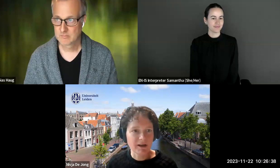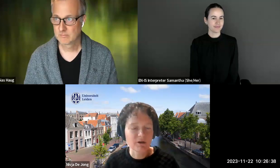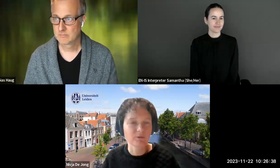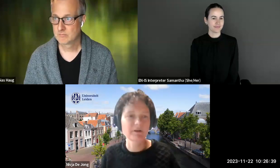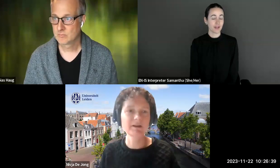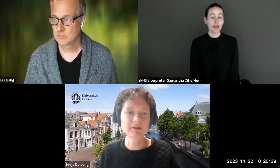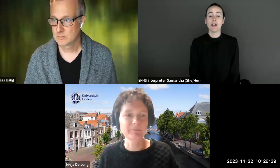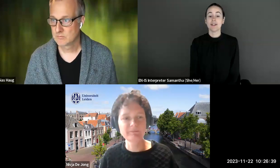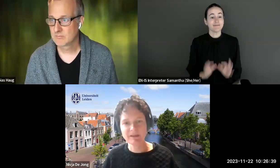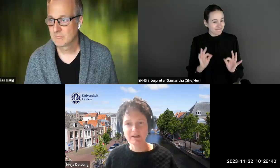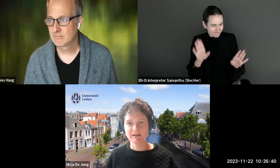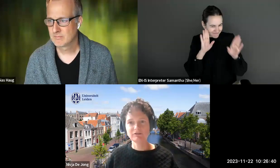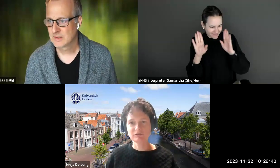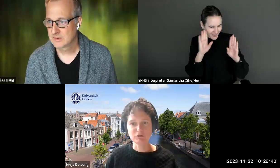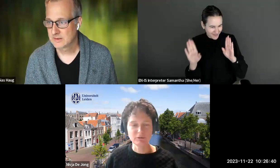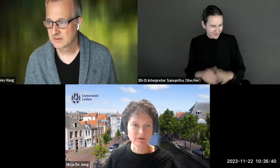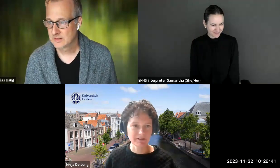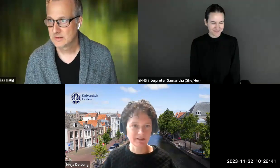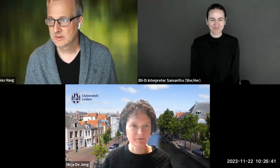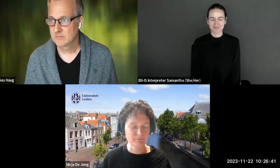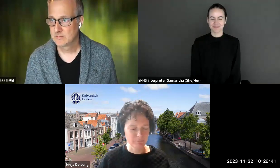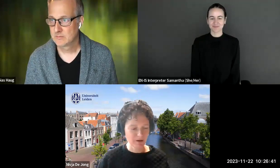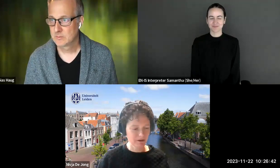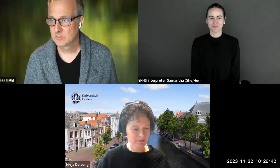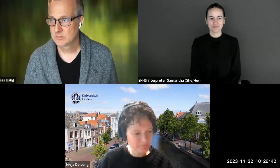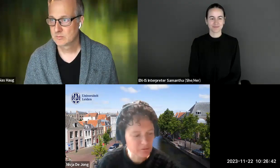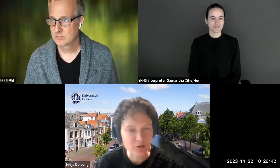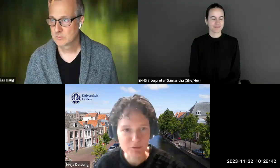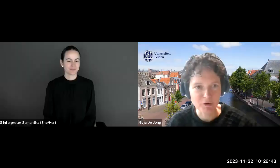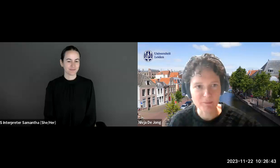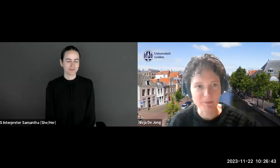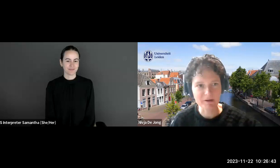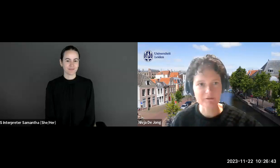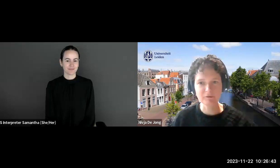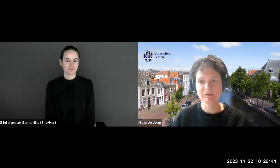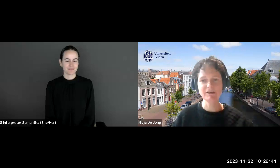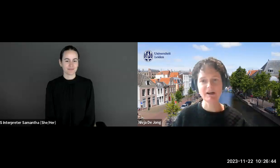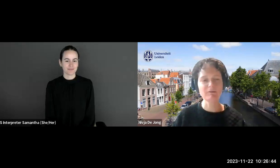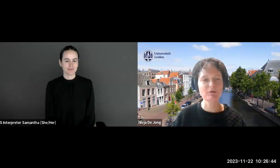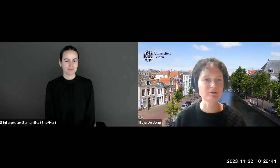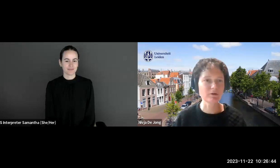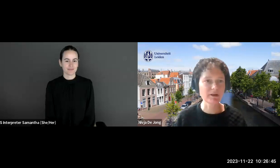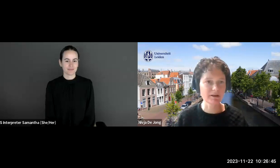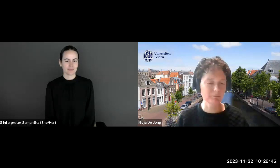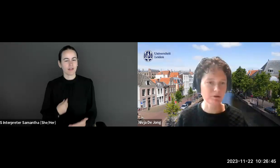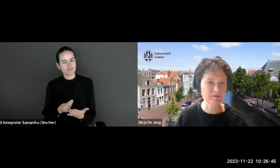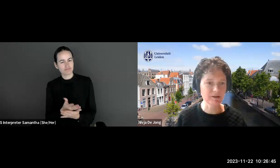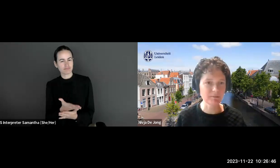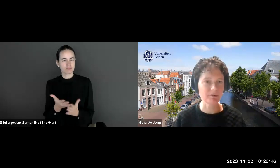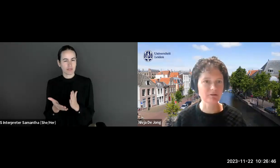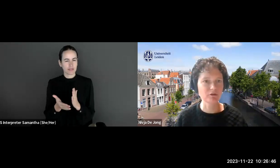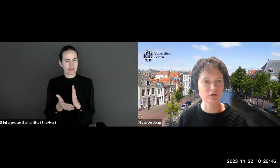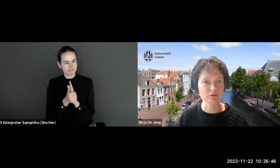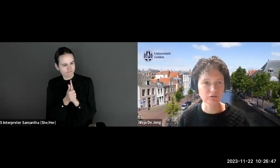Yeah, so hello. To inform you about fluency, I will be talking